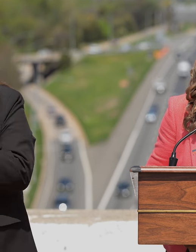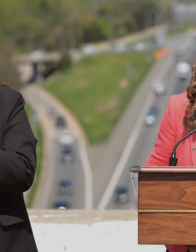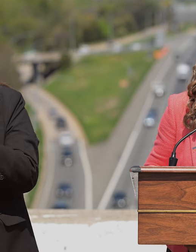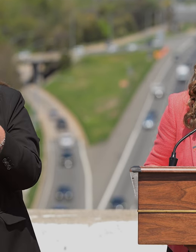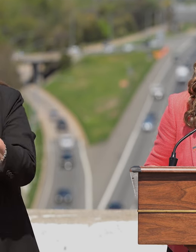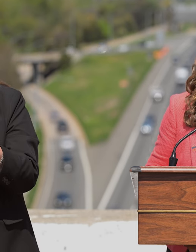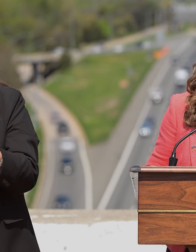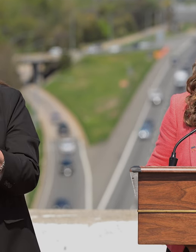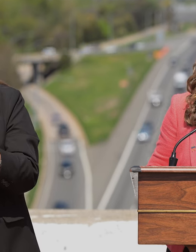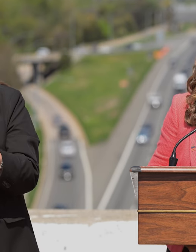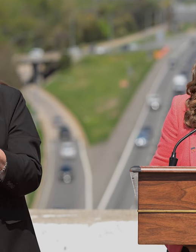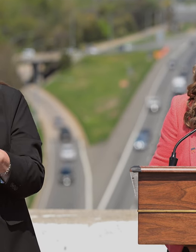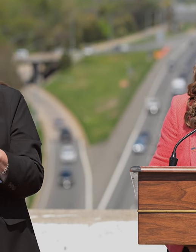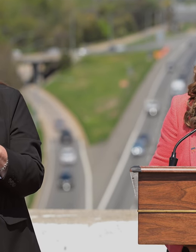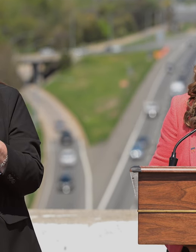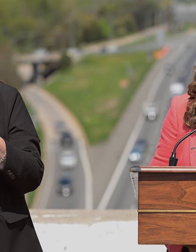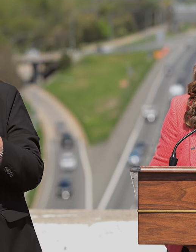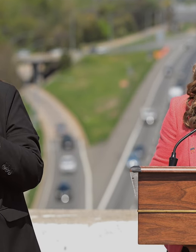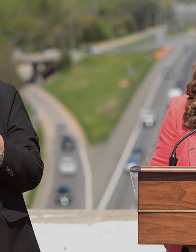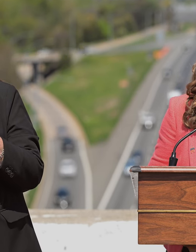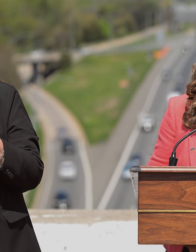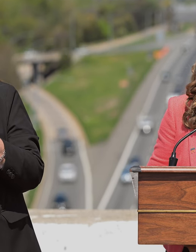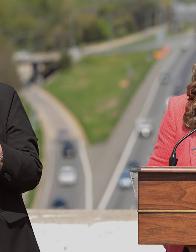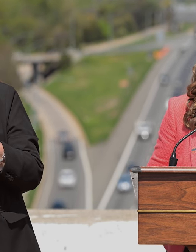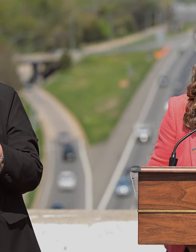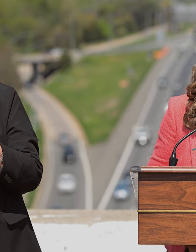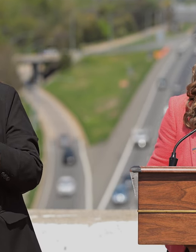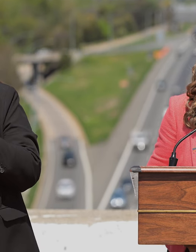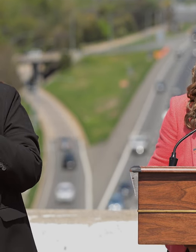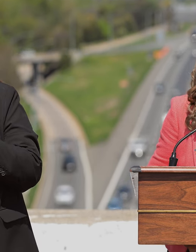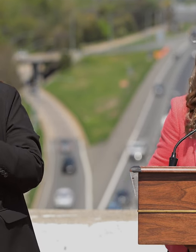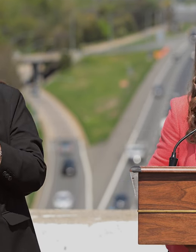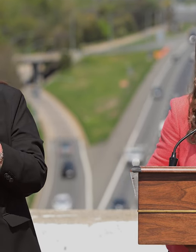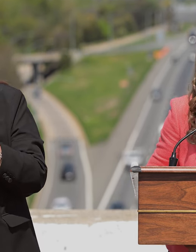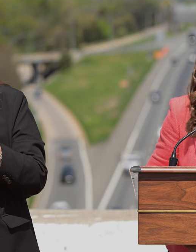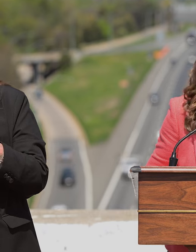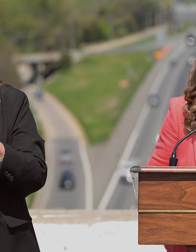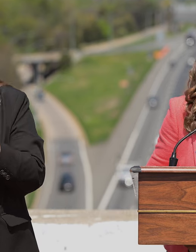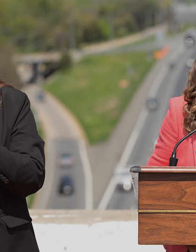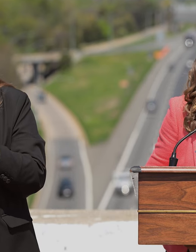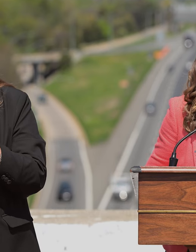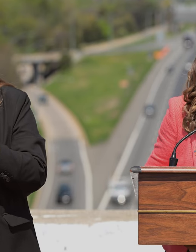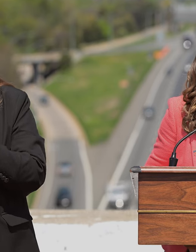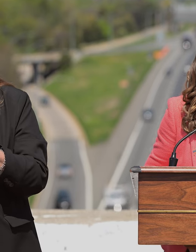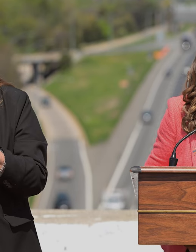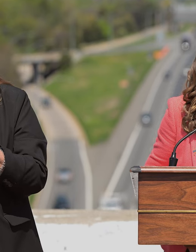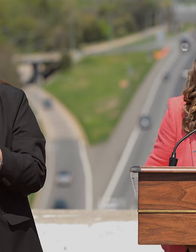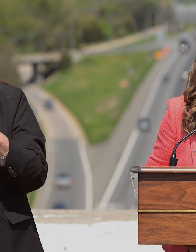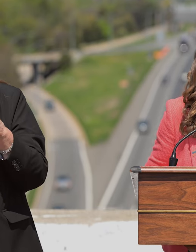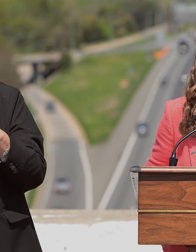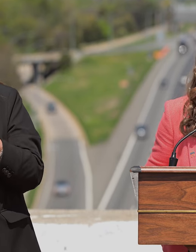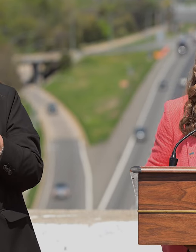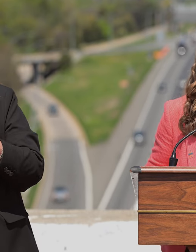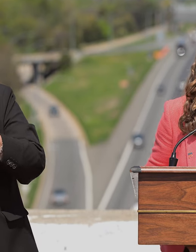us. We know that it'll take each and every one of us to reach that goal. And if we start by better protecting our road construction